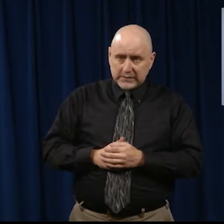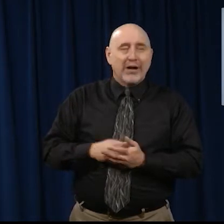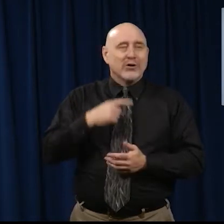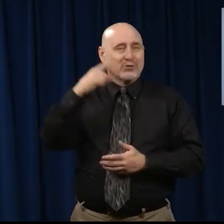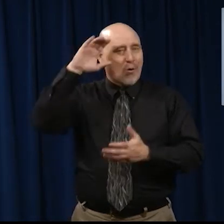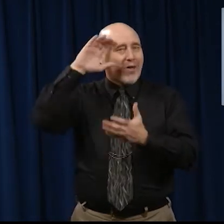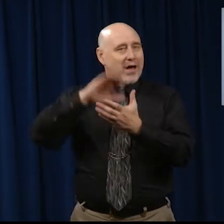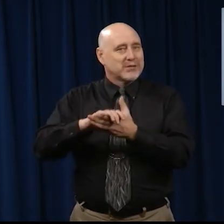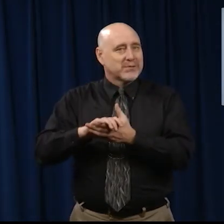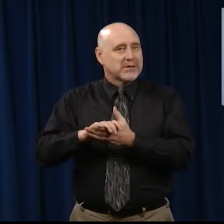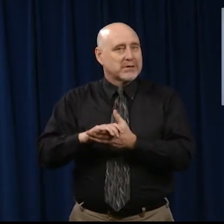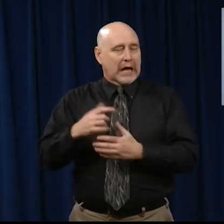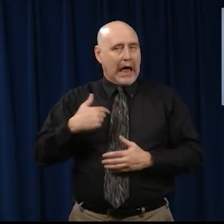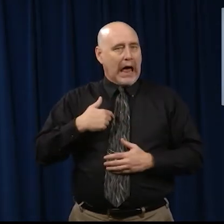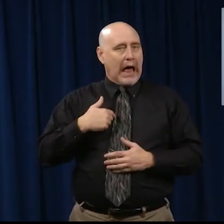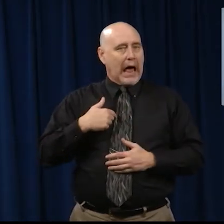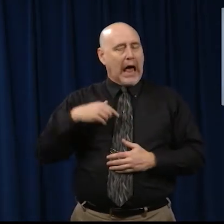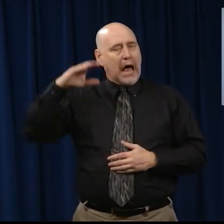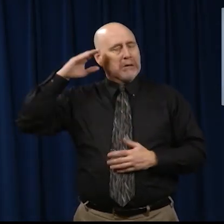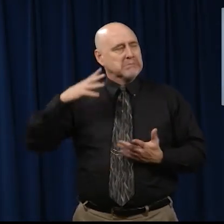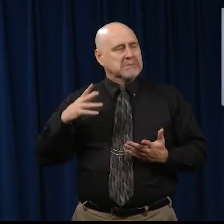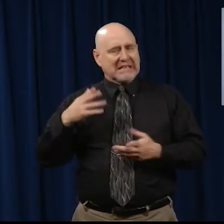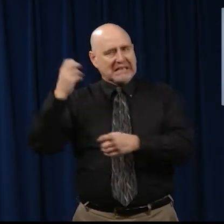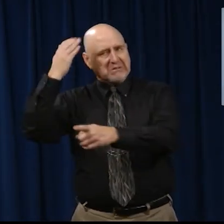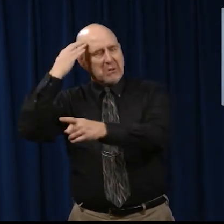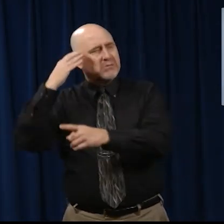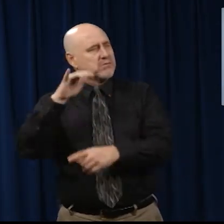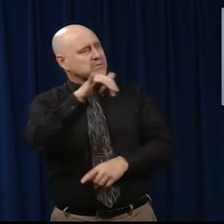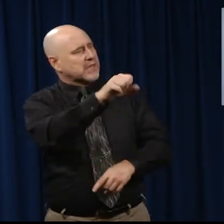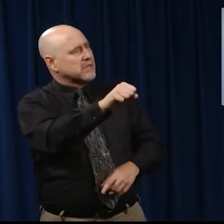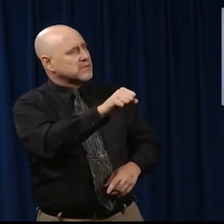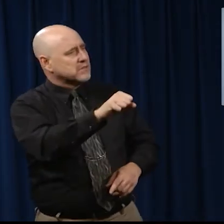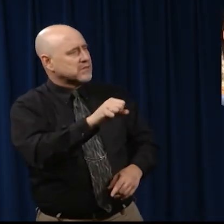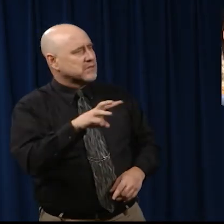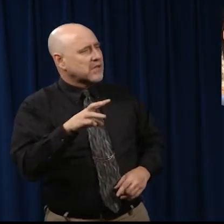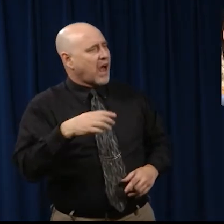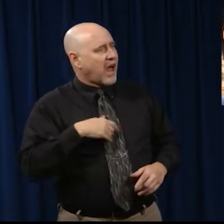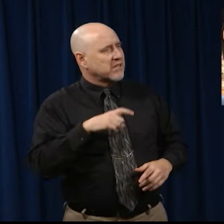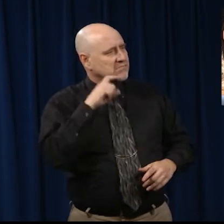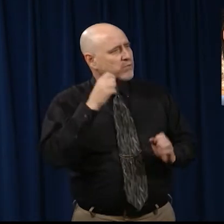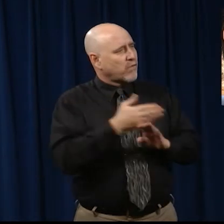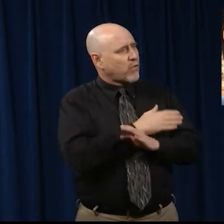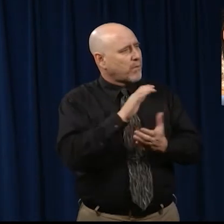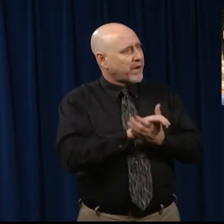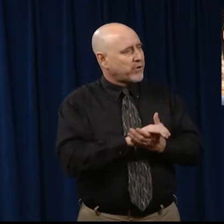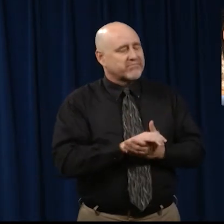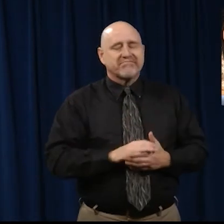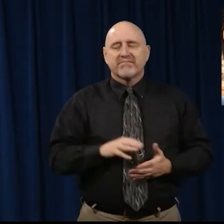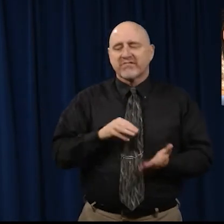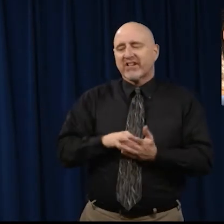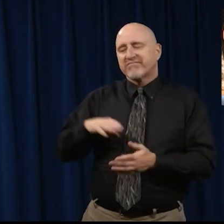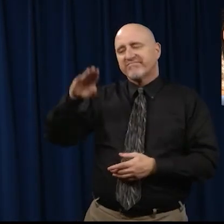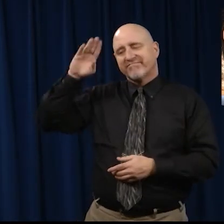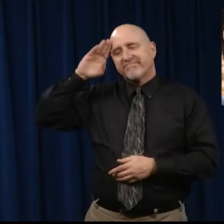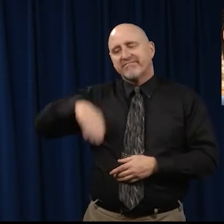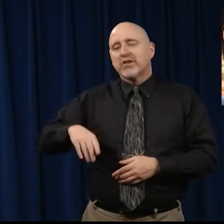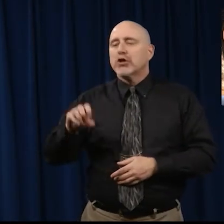And you've already told your husband that you were, and he knows, and you say, yes, I was. He said, that's what I thought. You